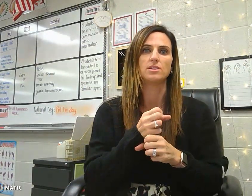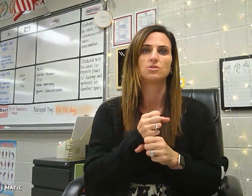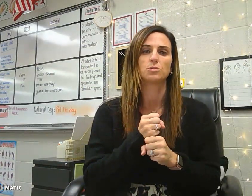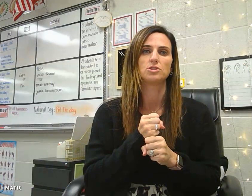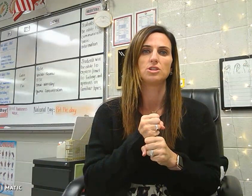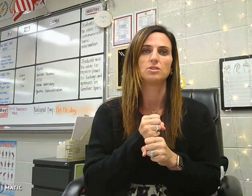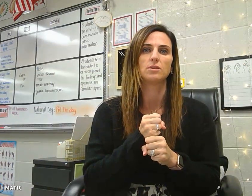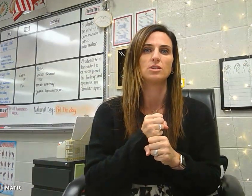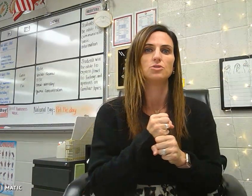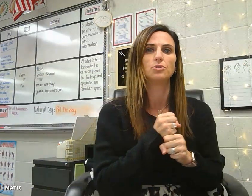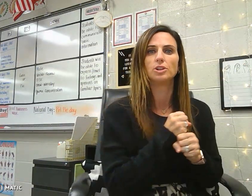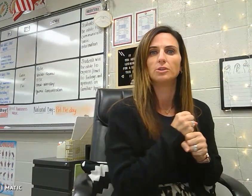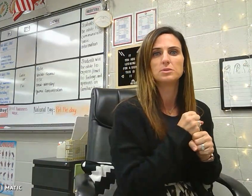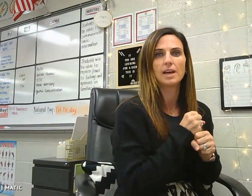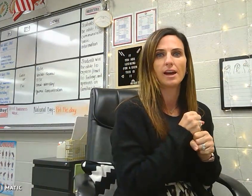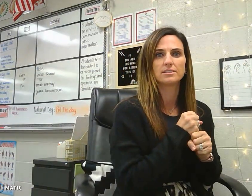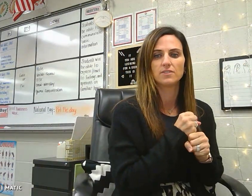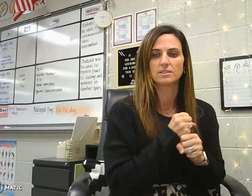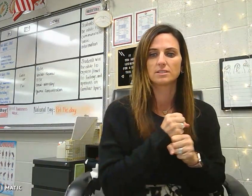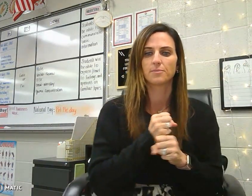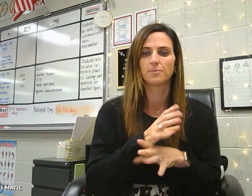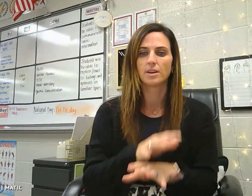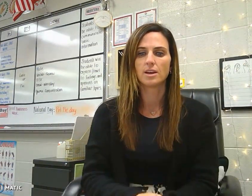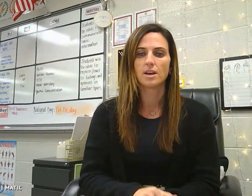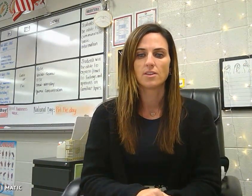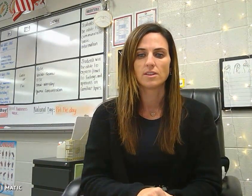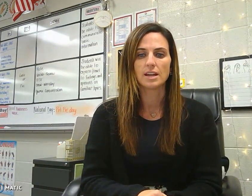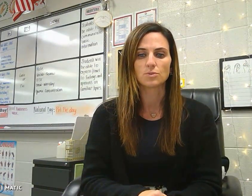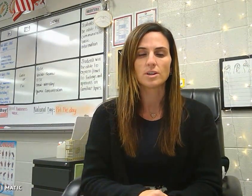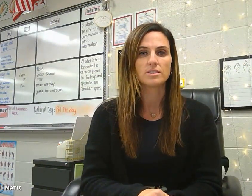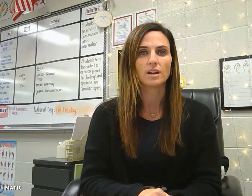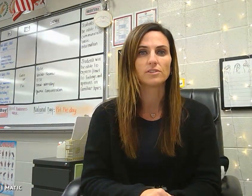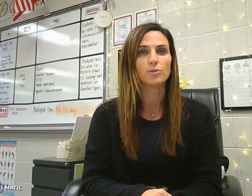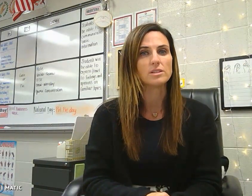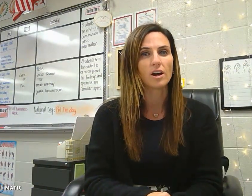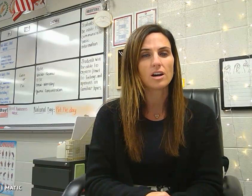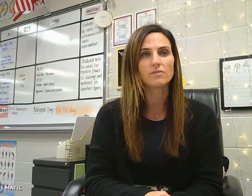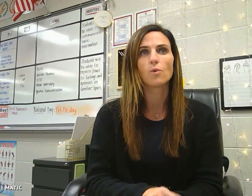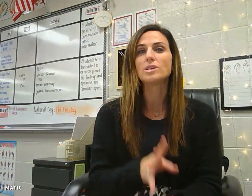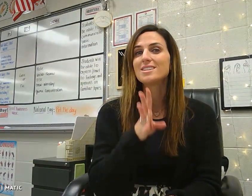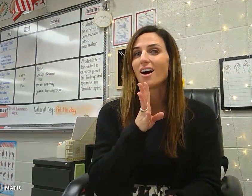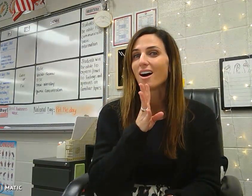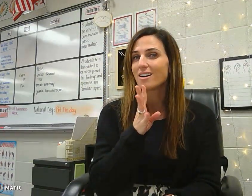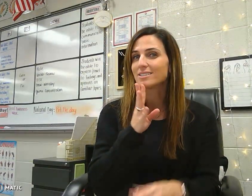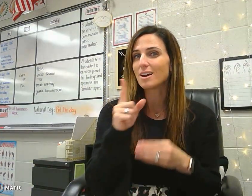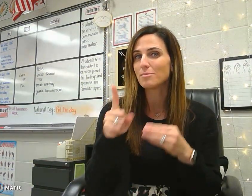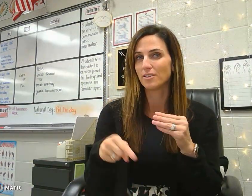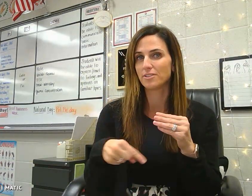in towards you into closed S fist. The next one, the sign for voice off. We talked about